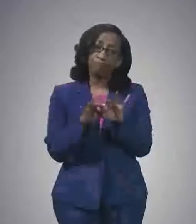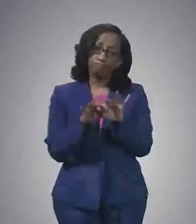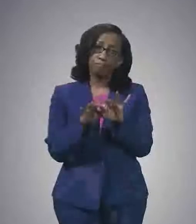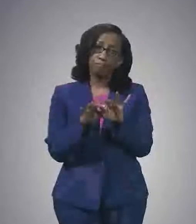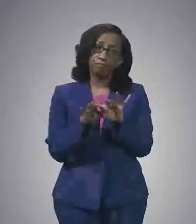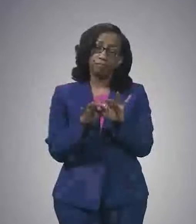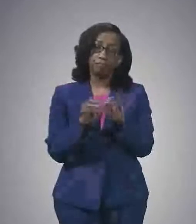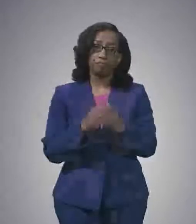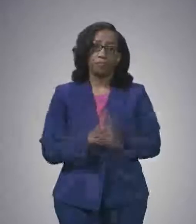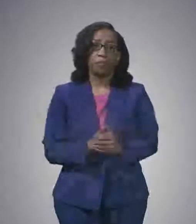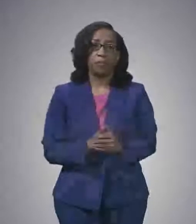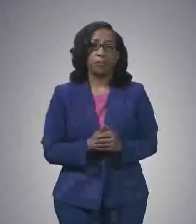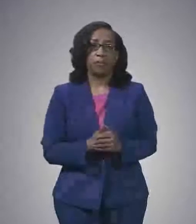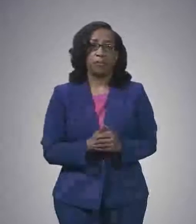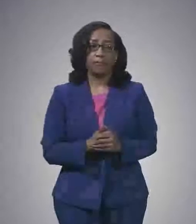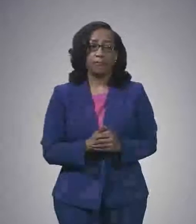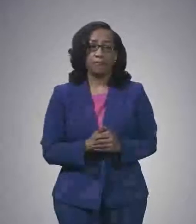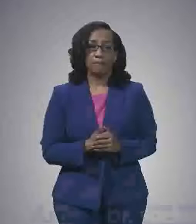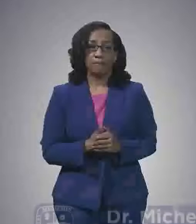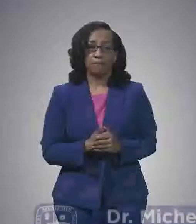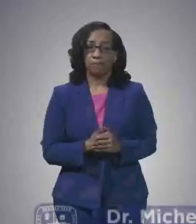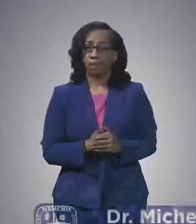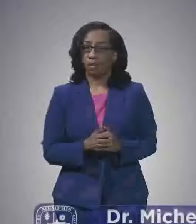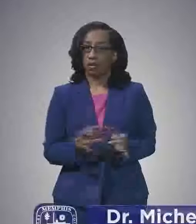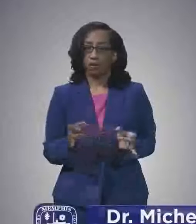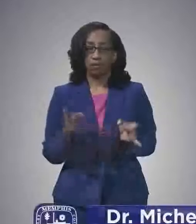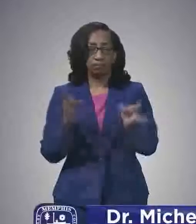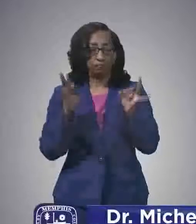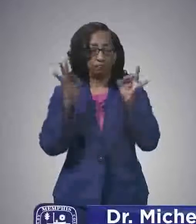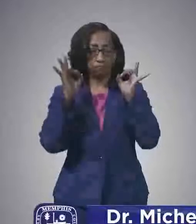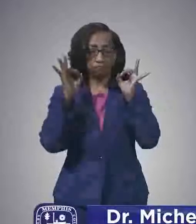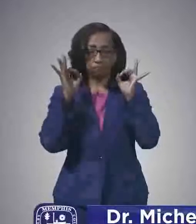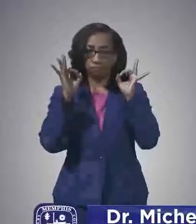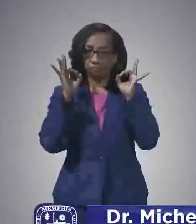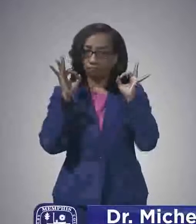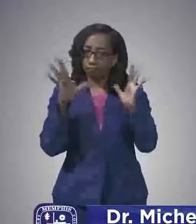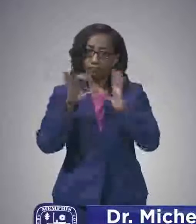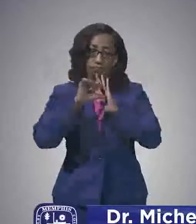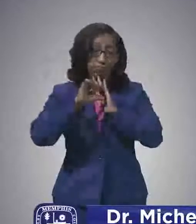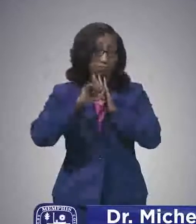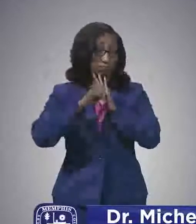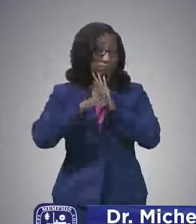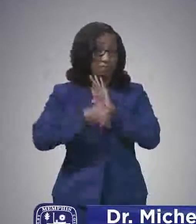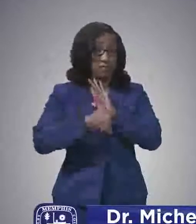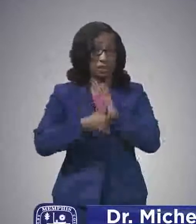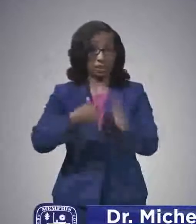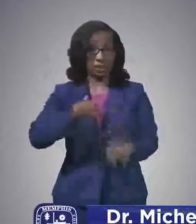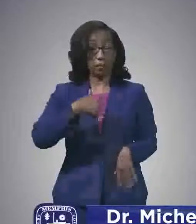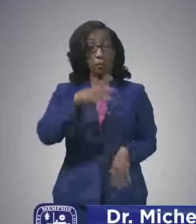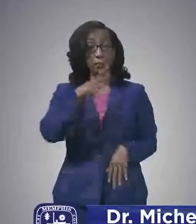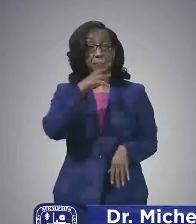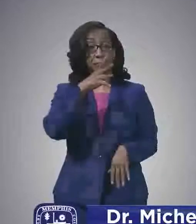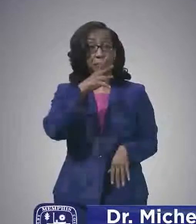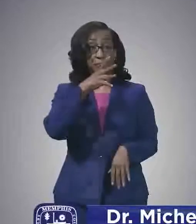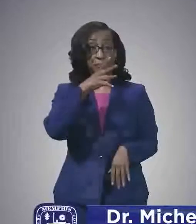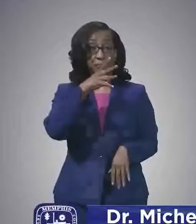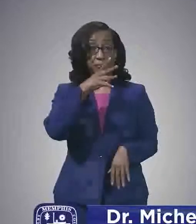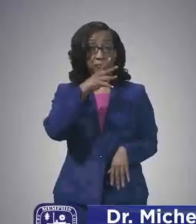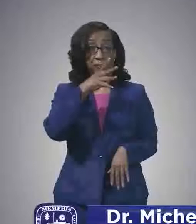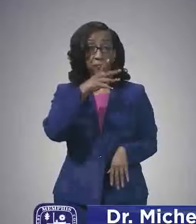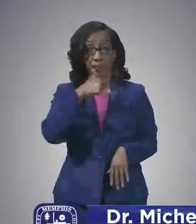report. It couldn't be more urgent, and I want to speak as a mother,